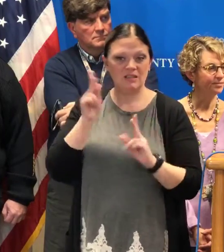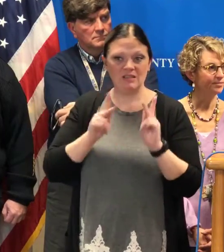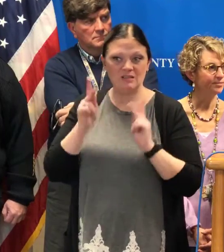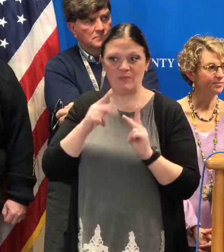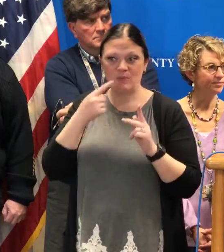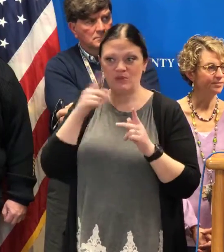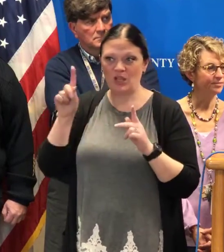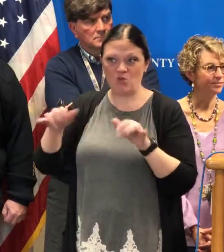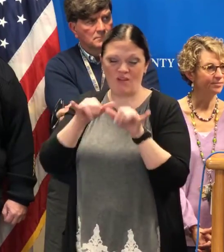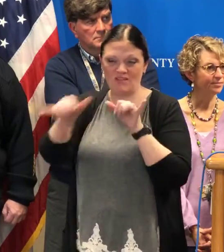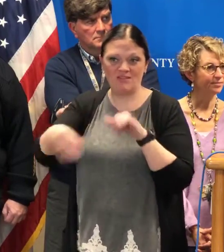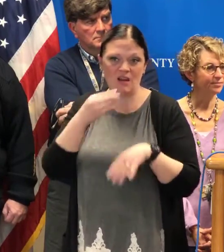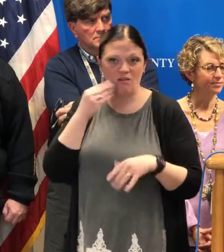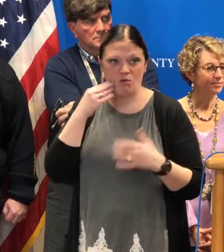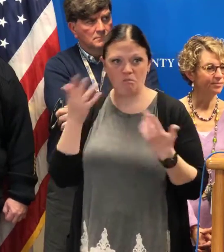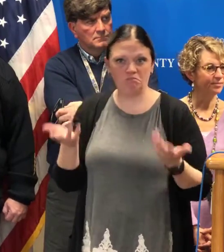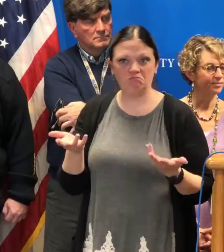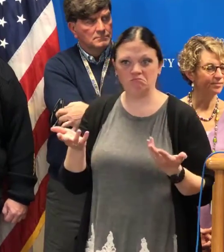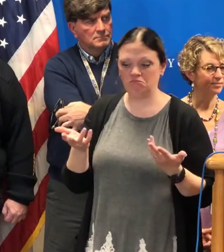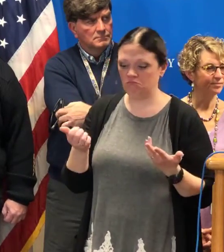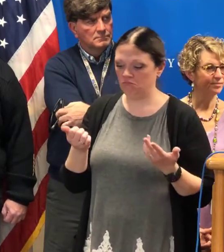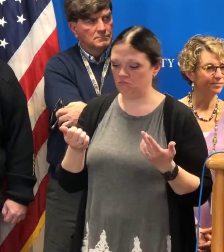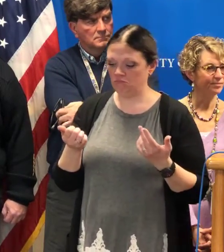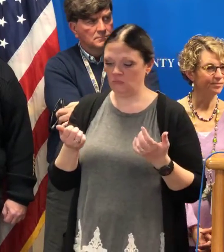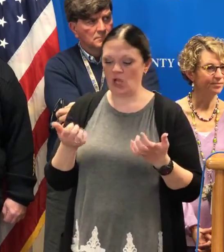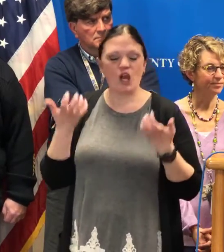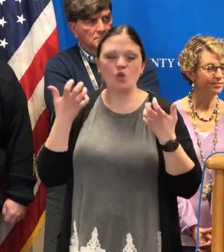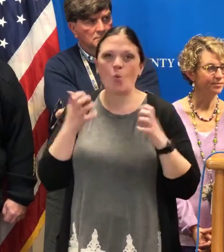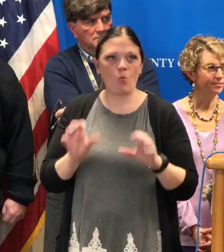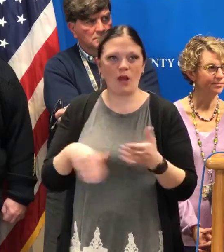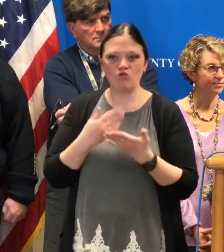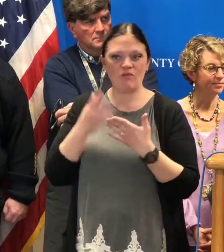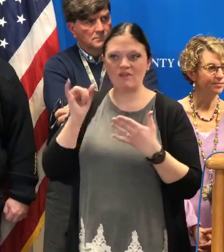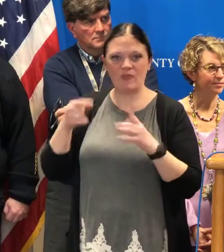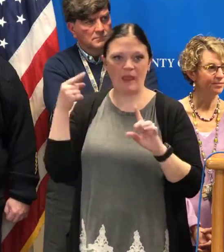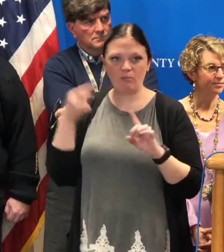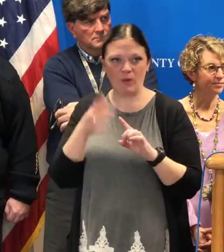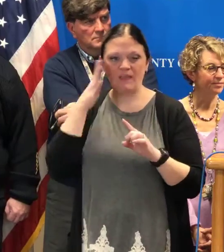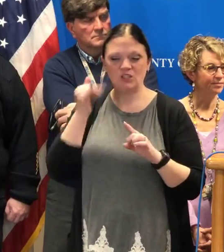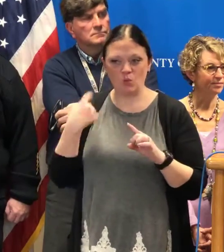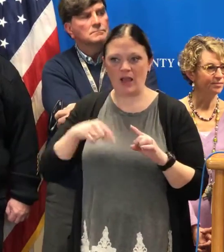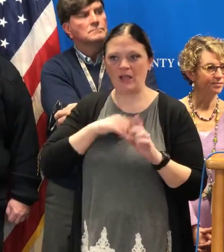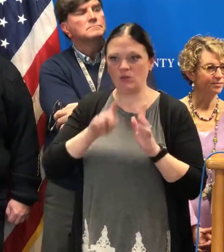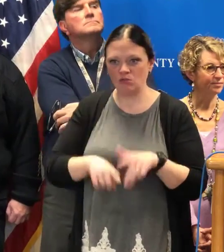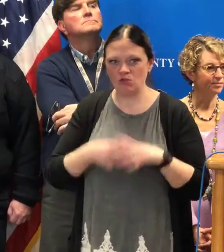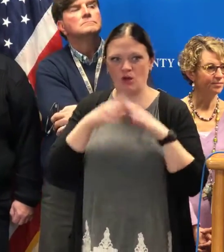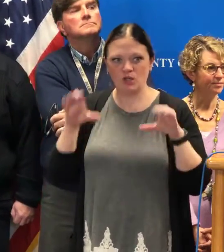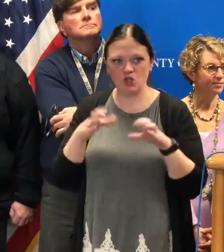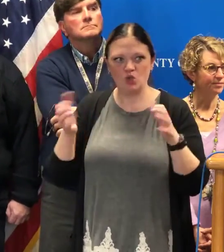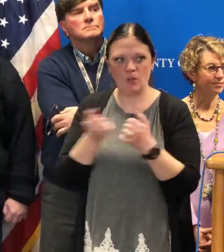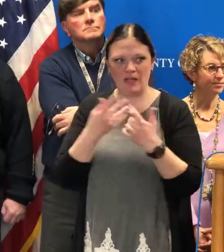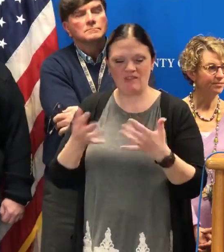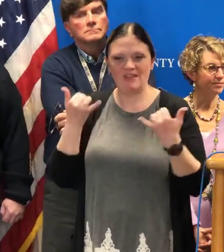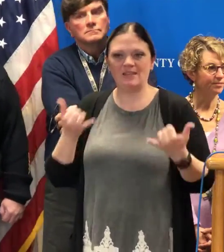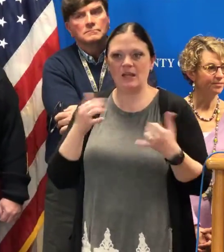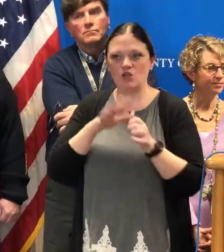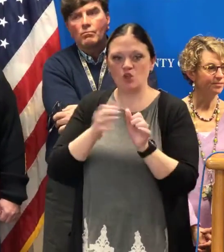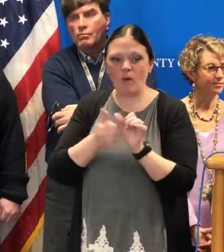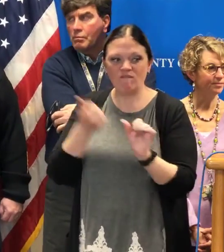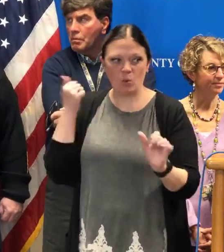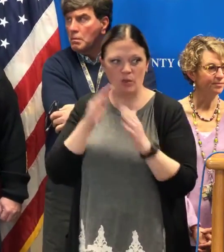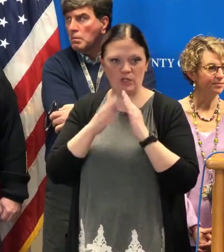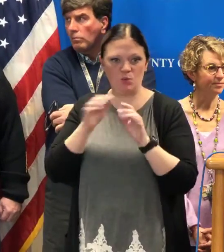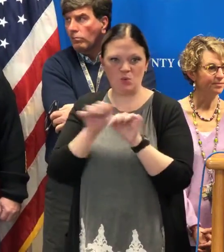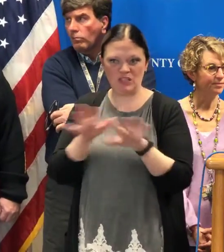said, you got to stay home. We don't want to get to that point. That's why we're implementing the things that we are today to avoid community